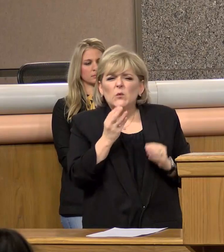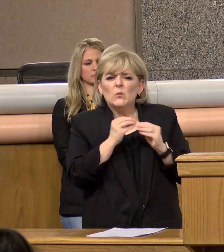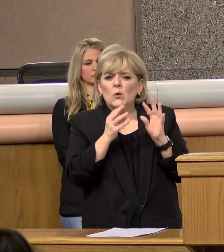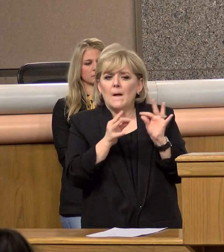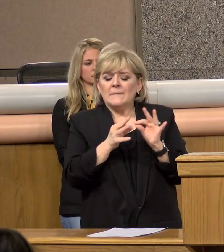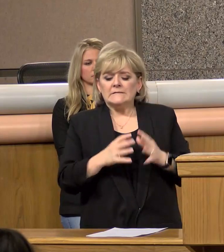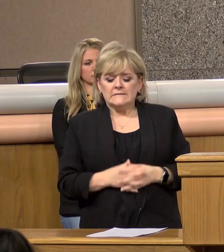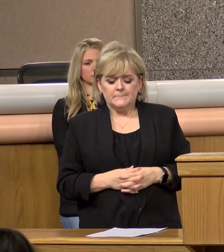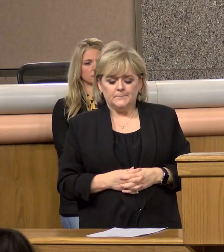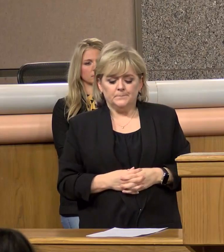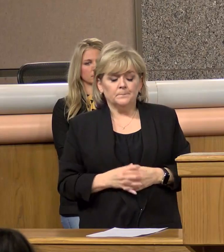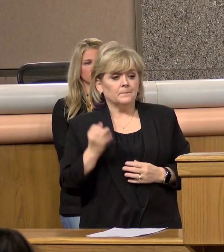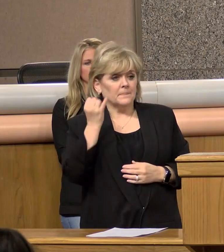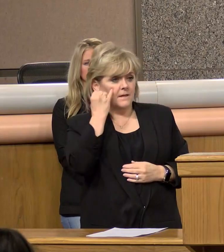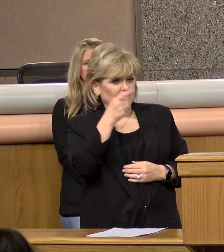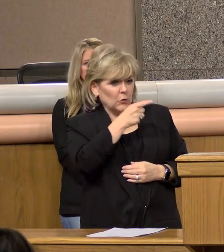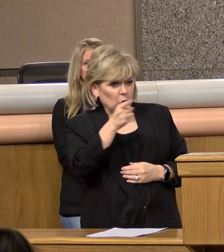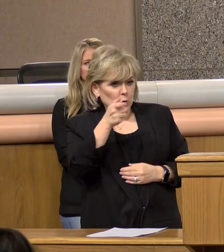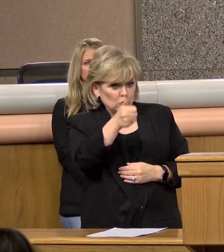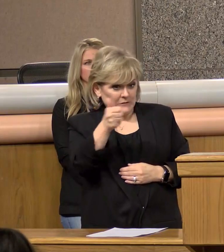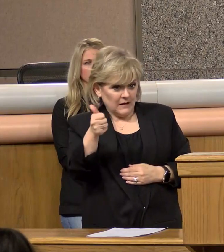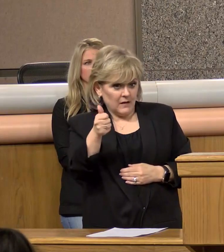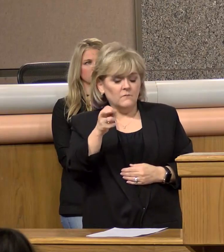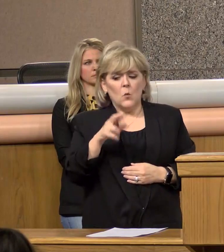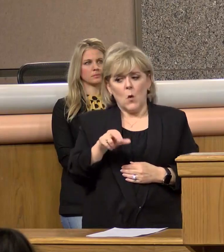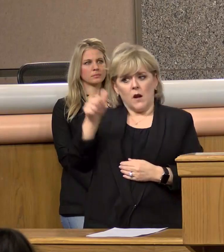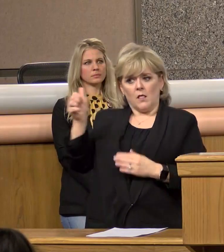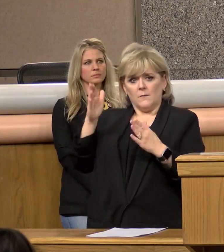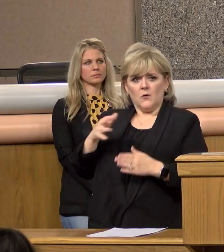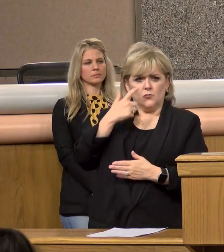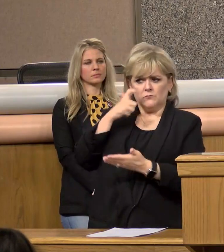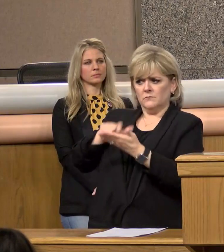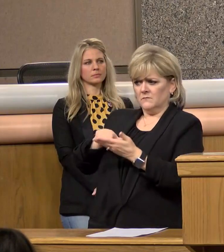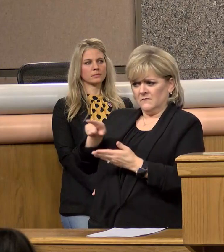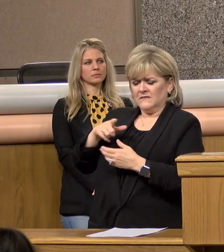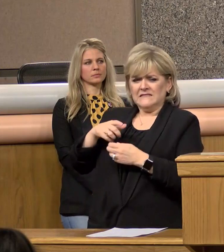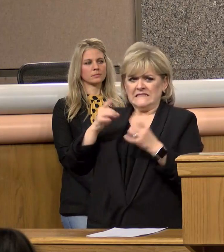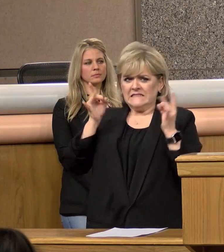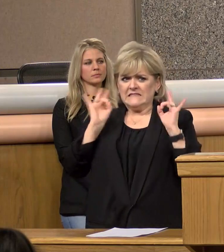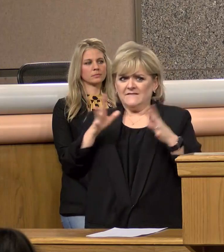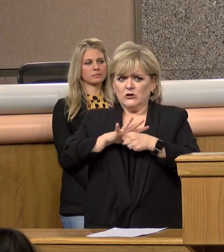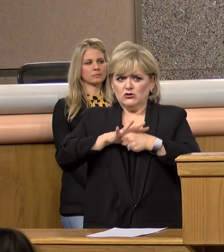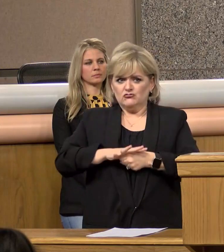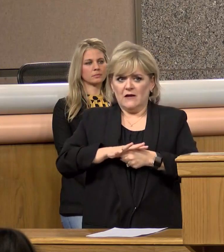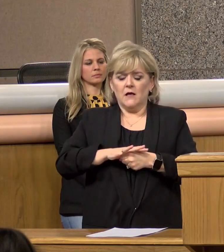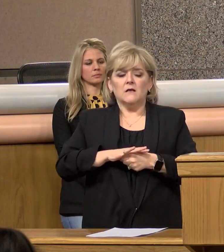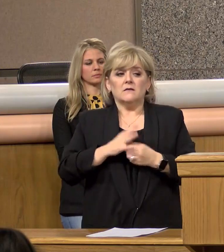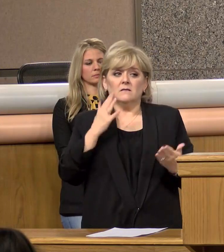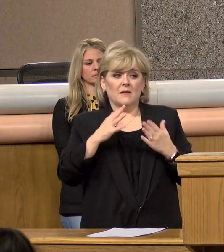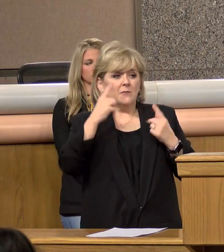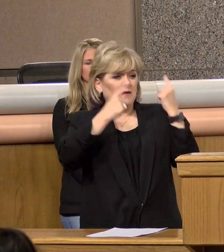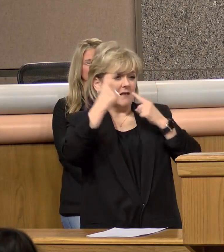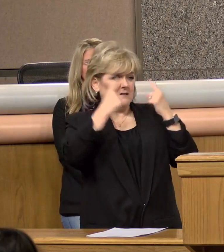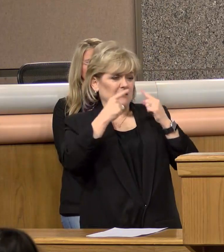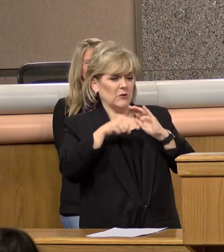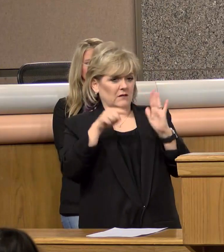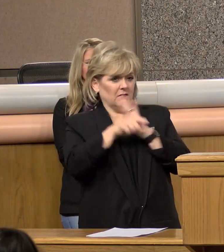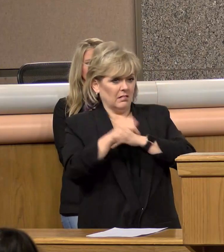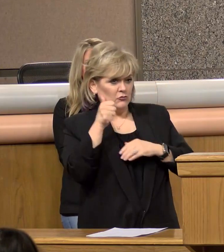If you or someone you know is experiencing severe stress and to the point where you're having thoughts about self-harm or even suicide